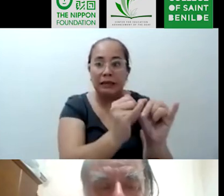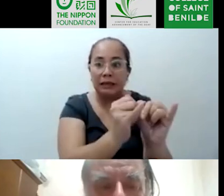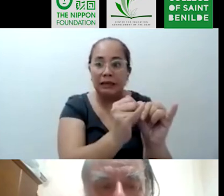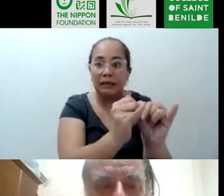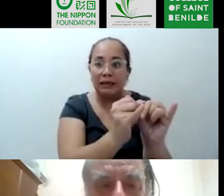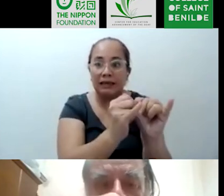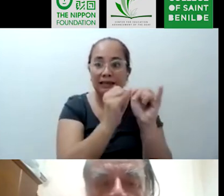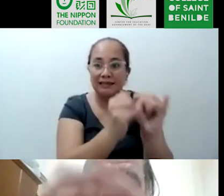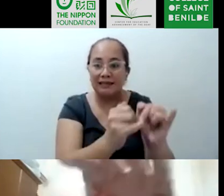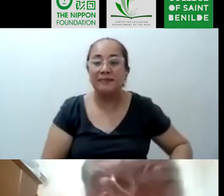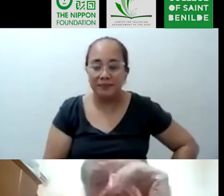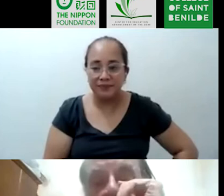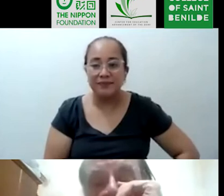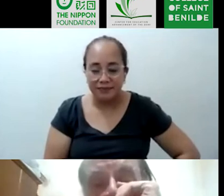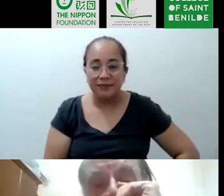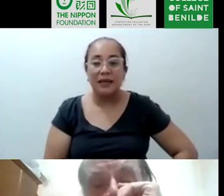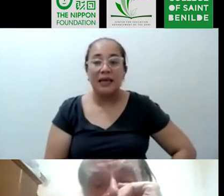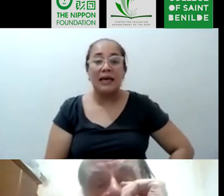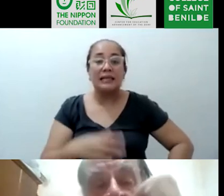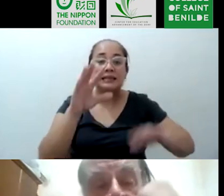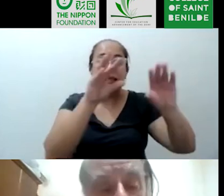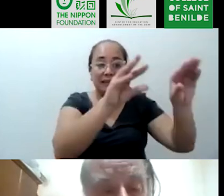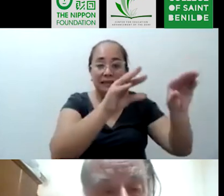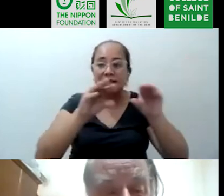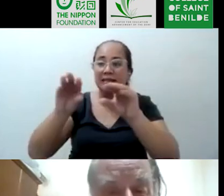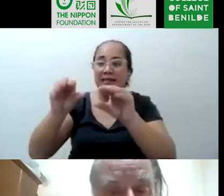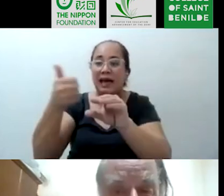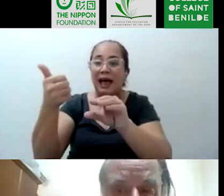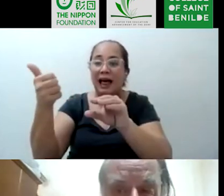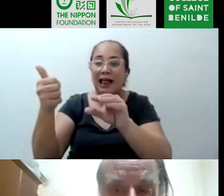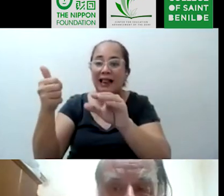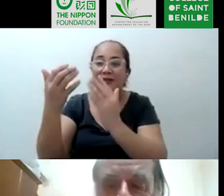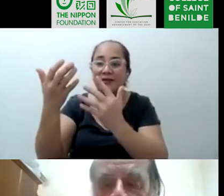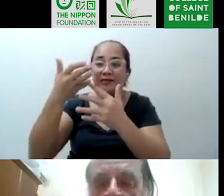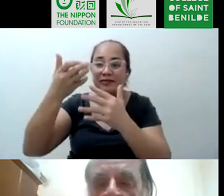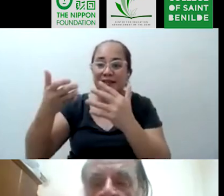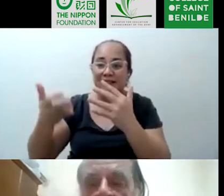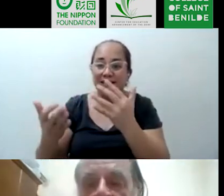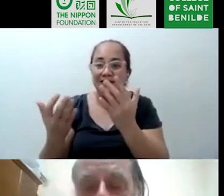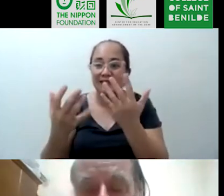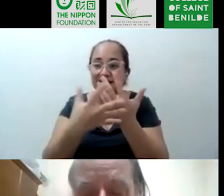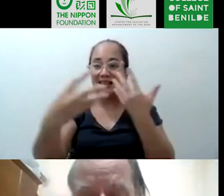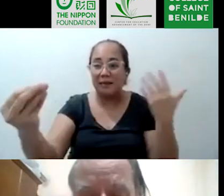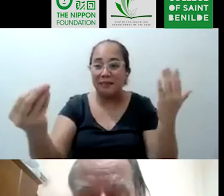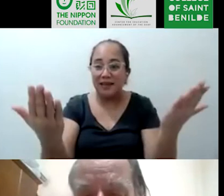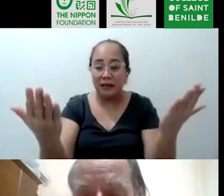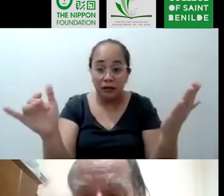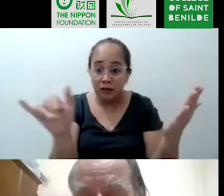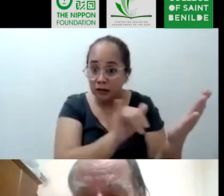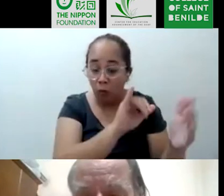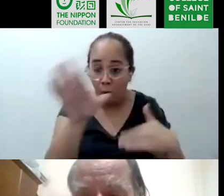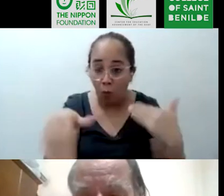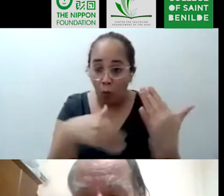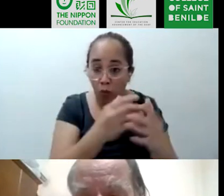Okay. And then put that in another file, okay? And each group do that. I think yesterday